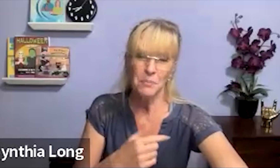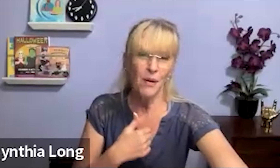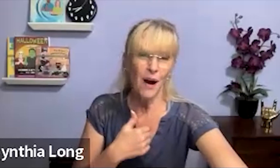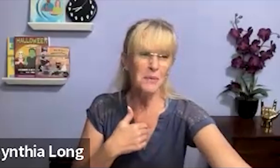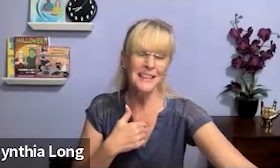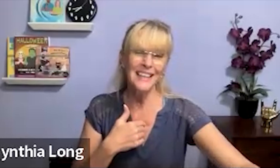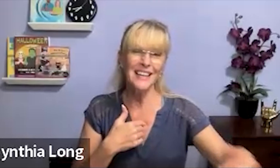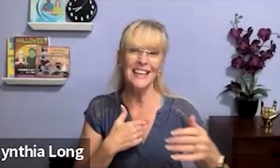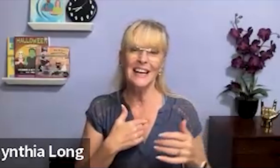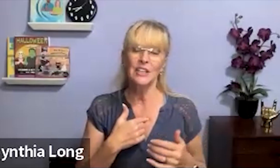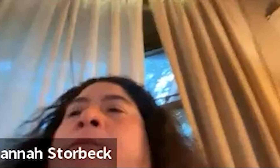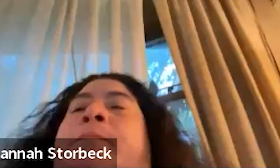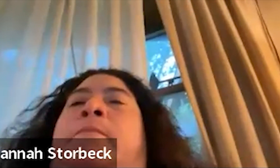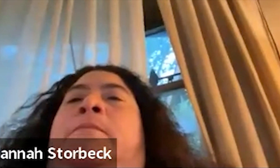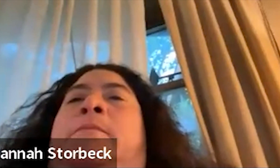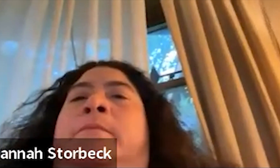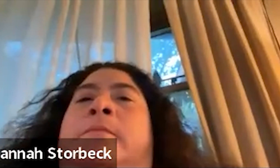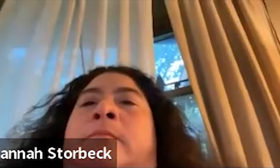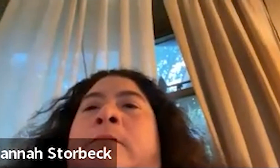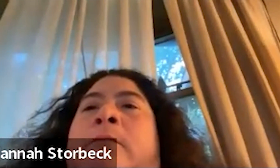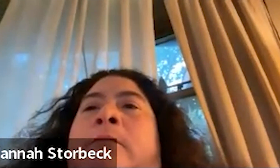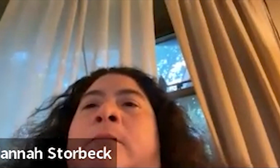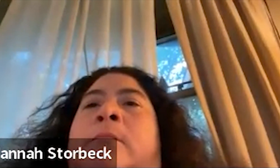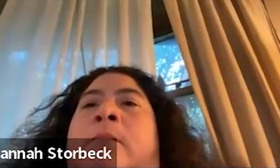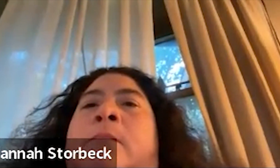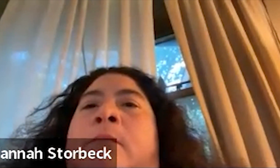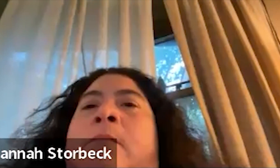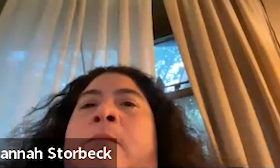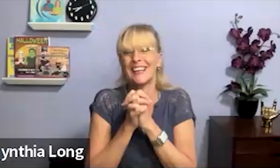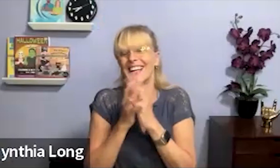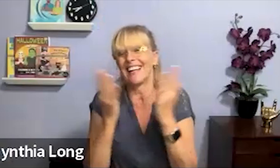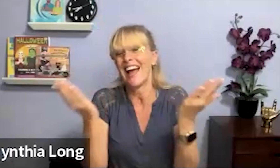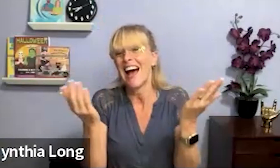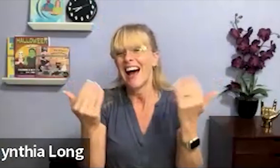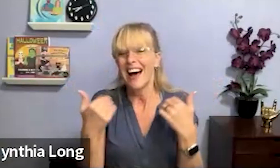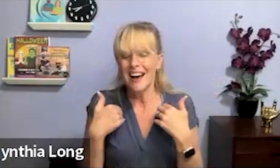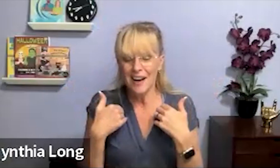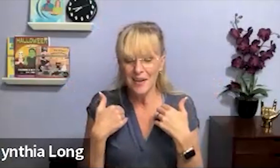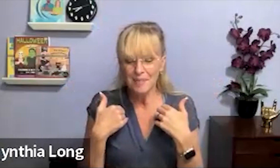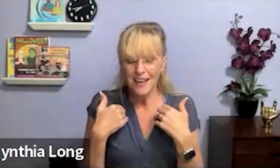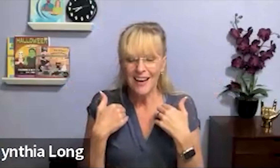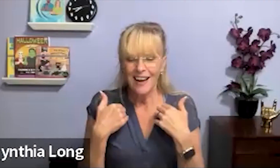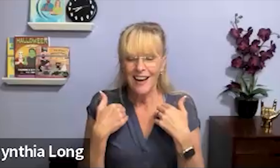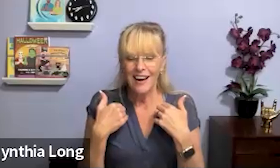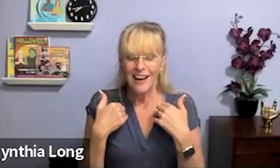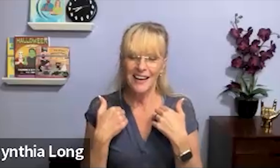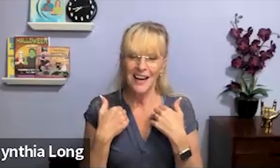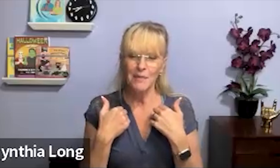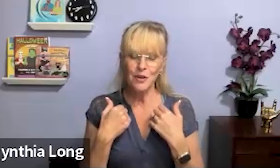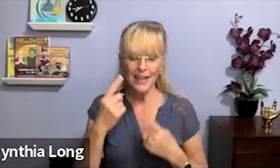you probably don't have time to wait. So I'm trying